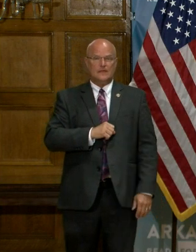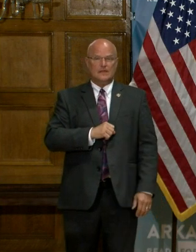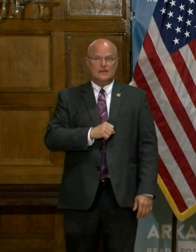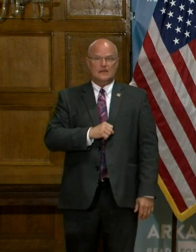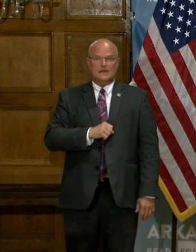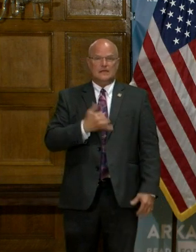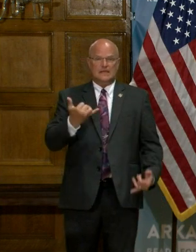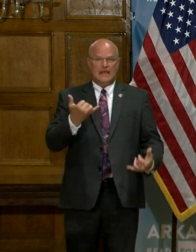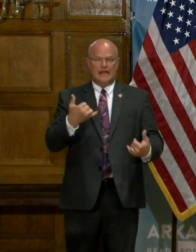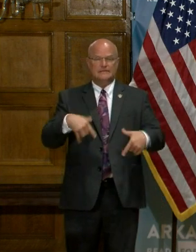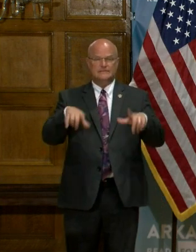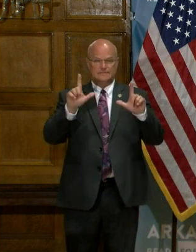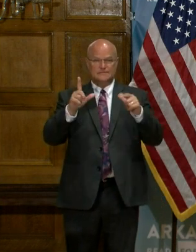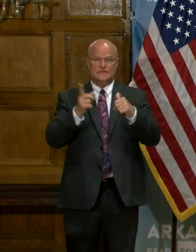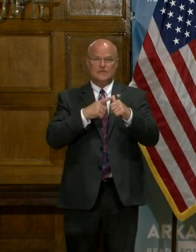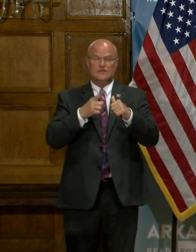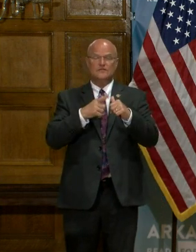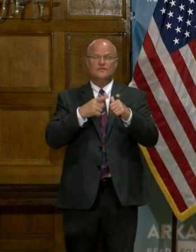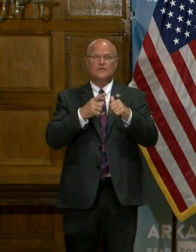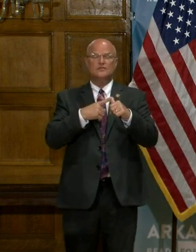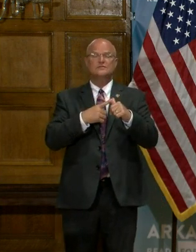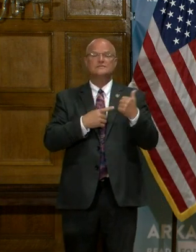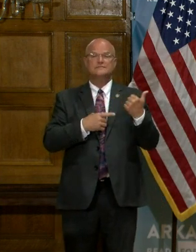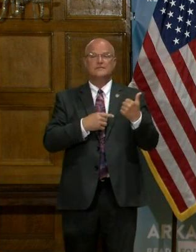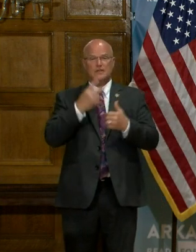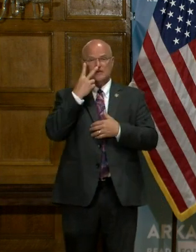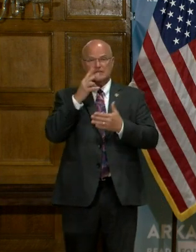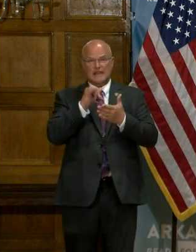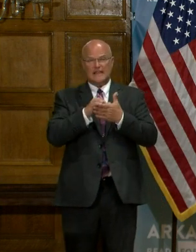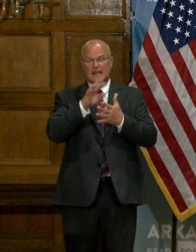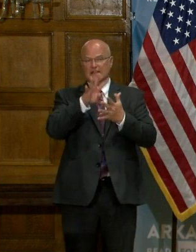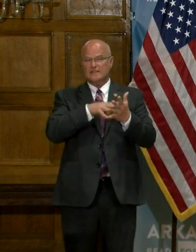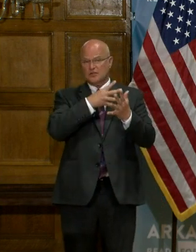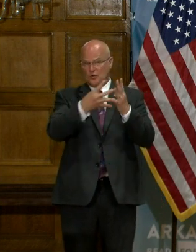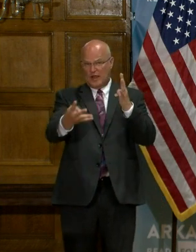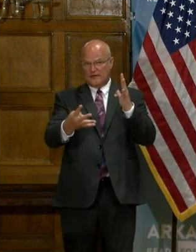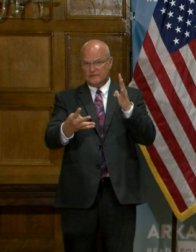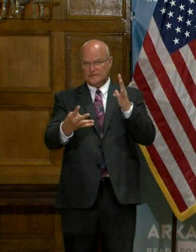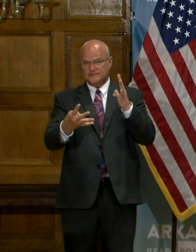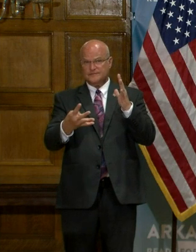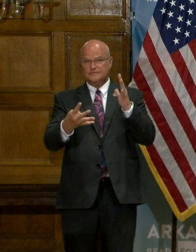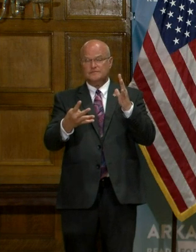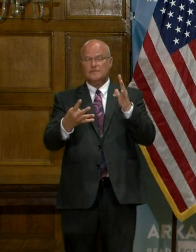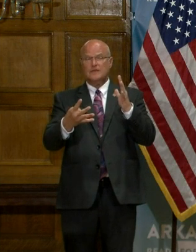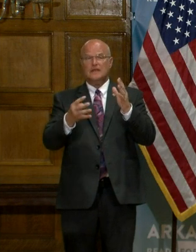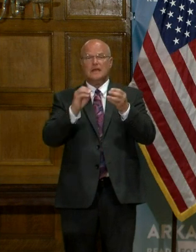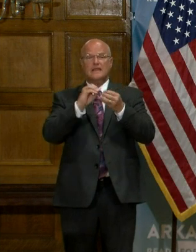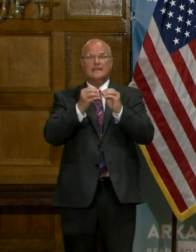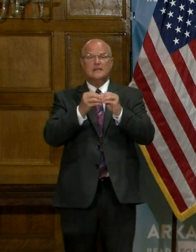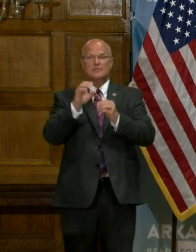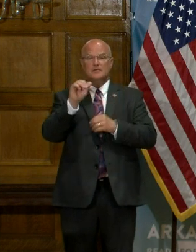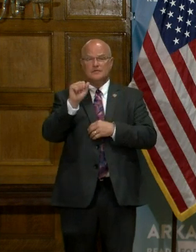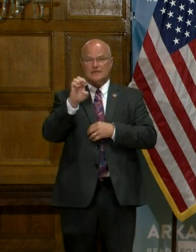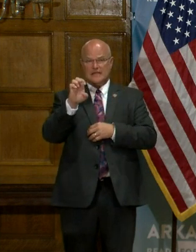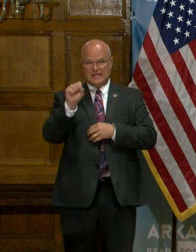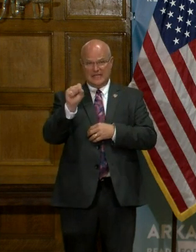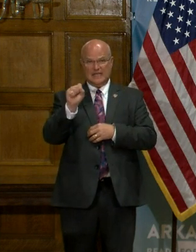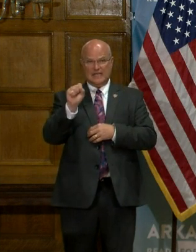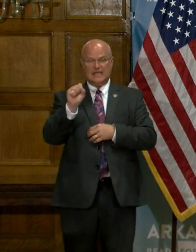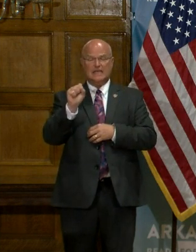Let's go ahead to the first chart. You can see that in graph form, where the number of